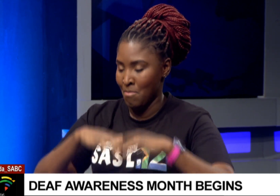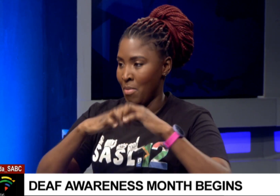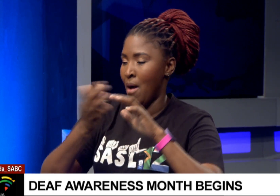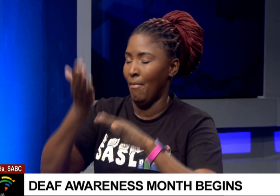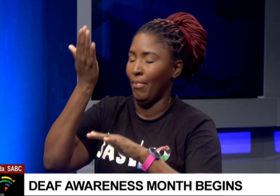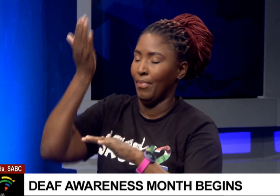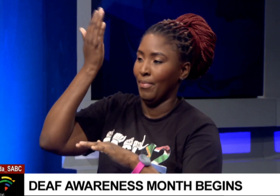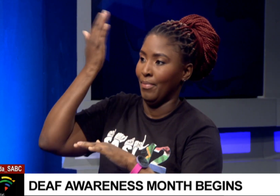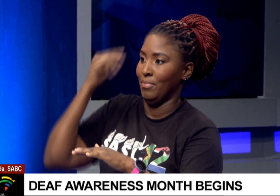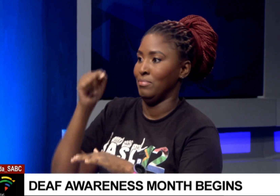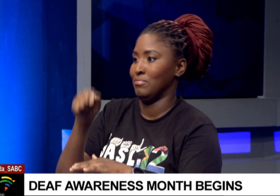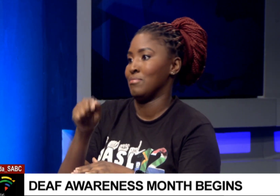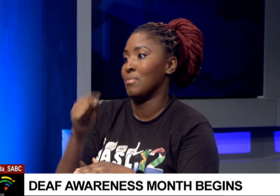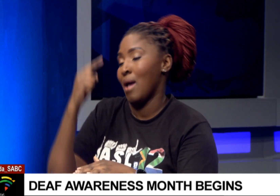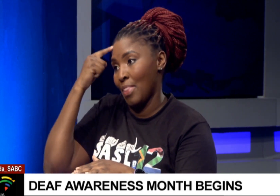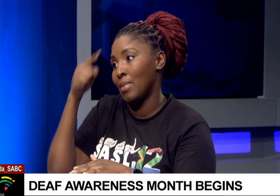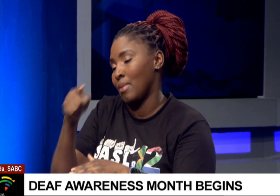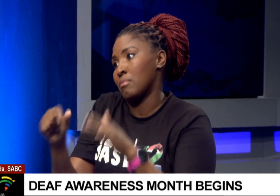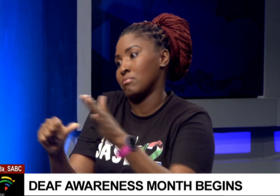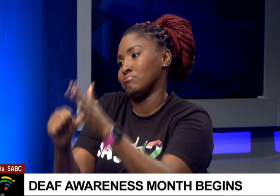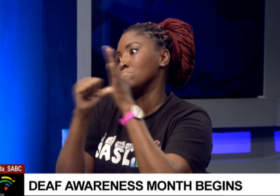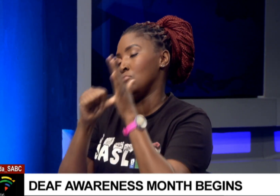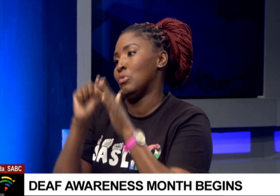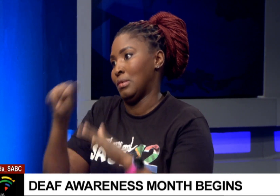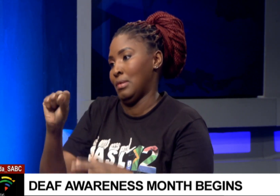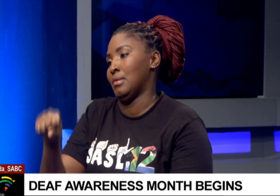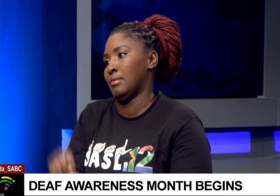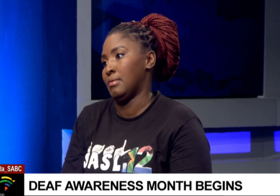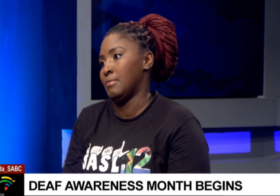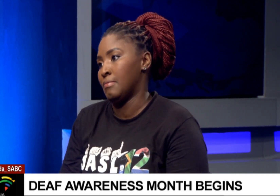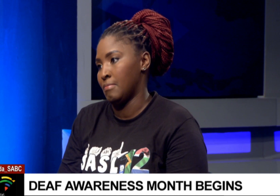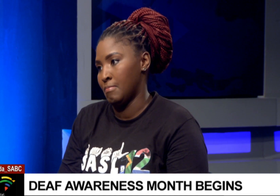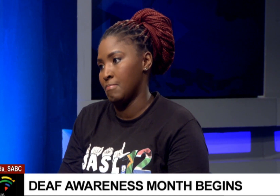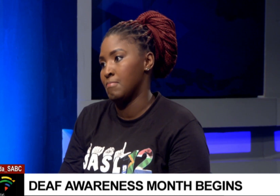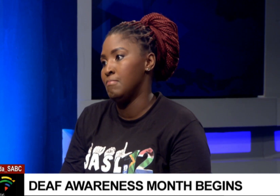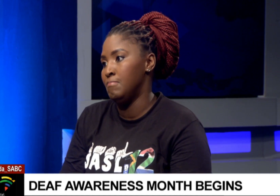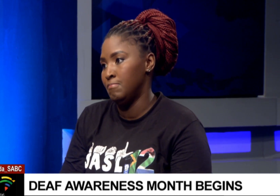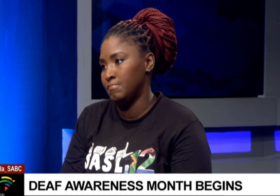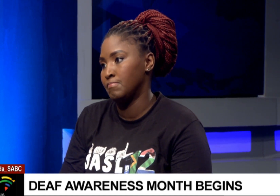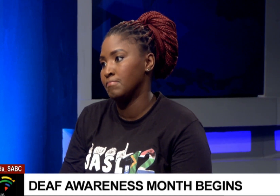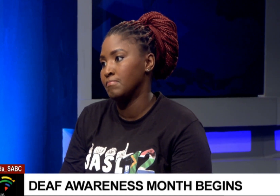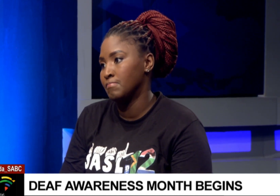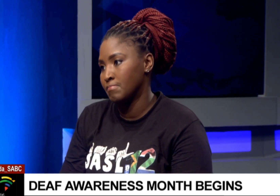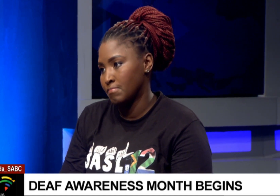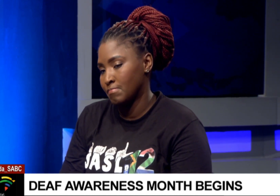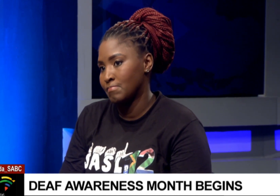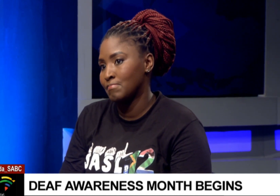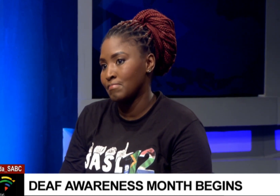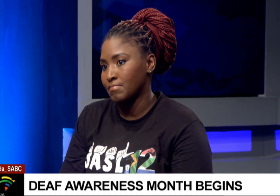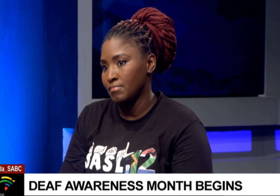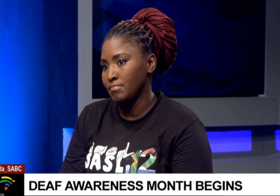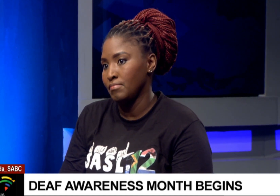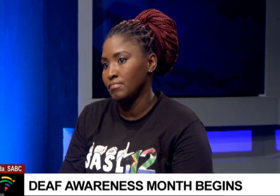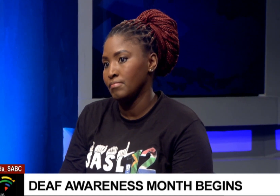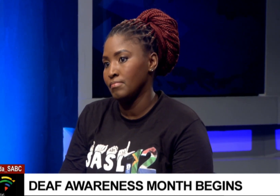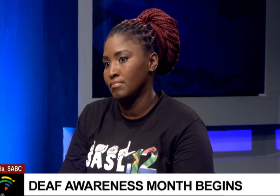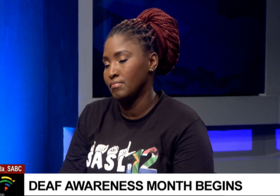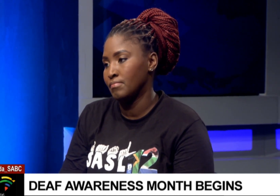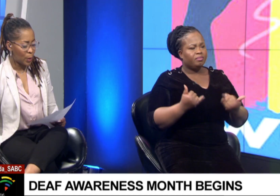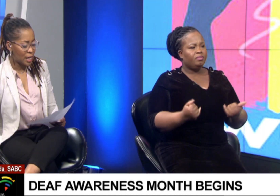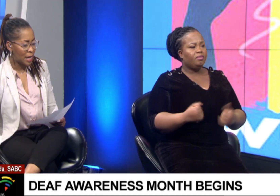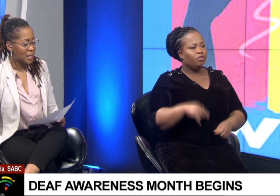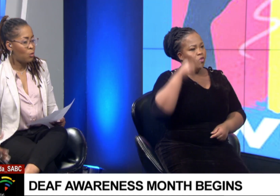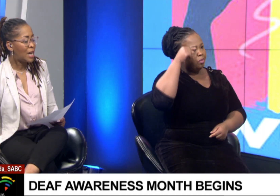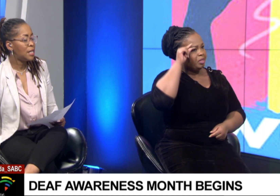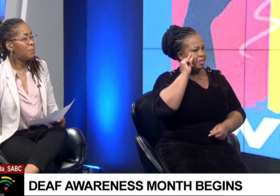campaign and make sure that we for sign language to become an official language. That's something that has been happening for years and years. Yeah, Lizanne, if I